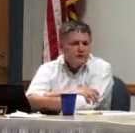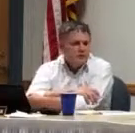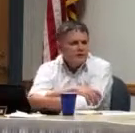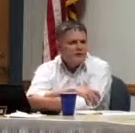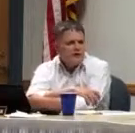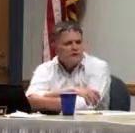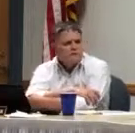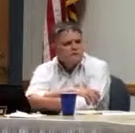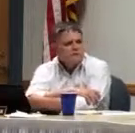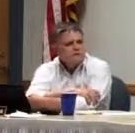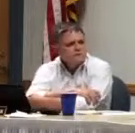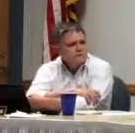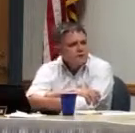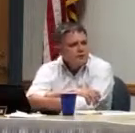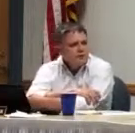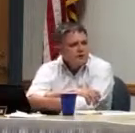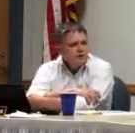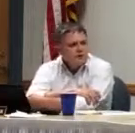to 71,000.